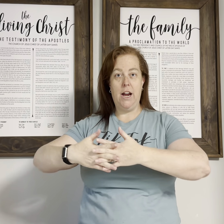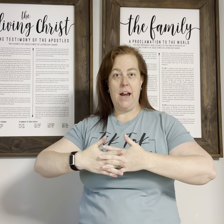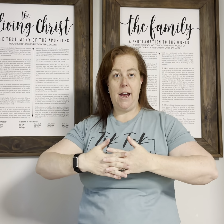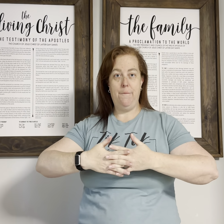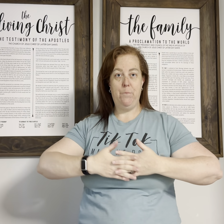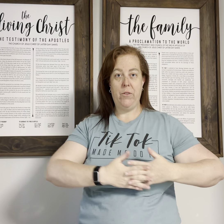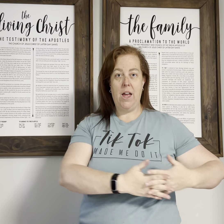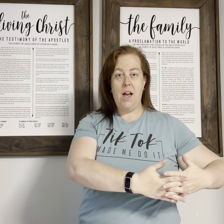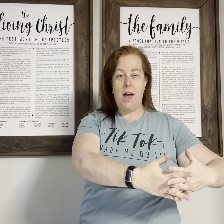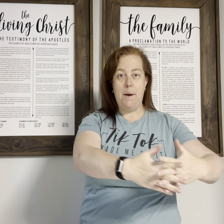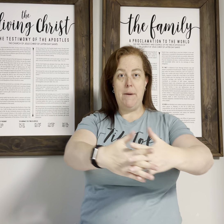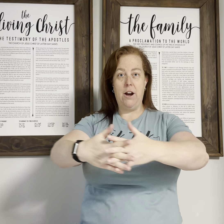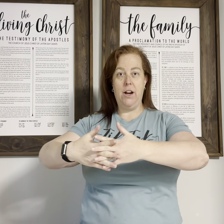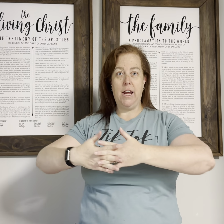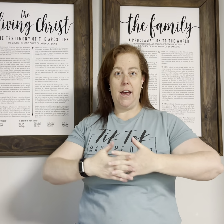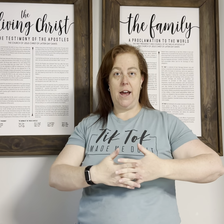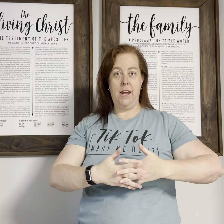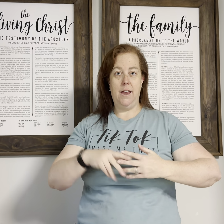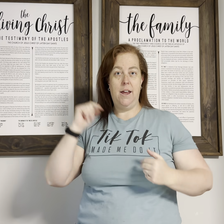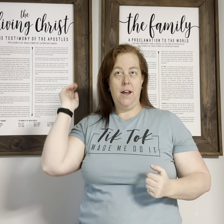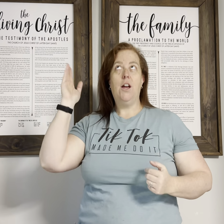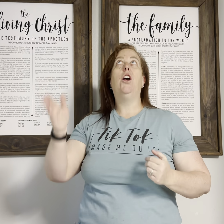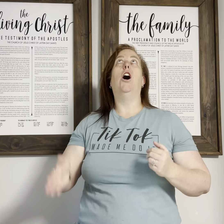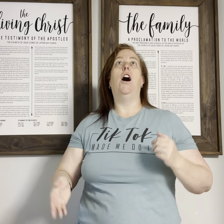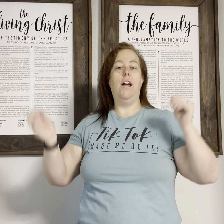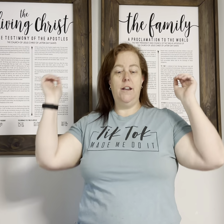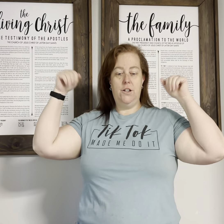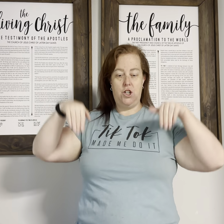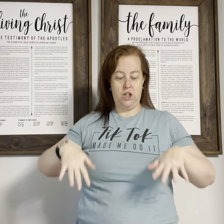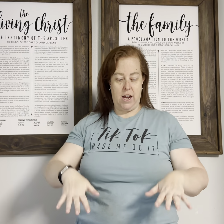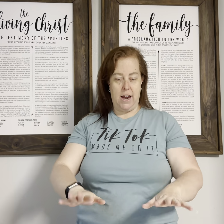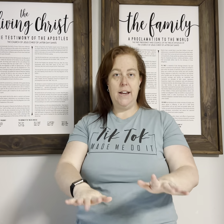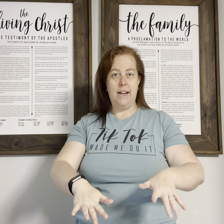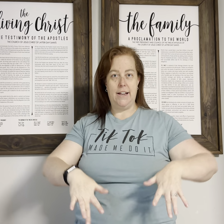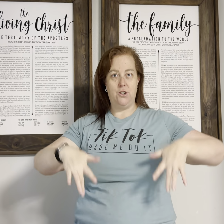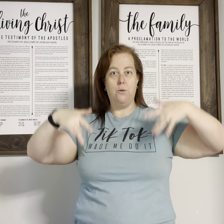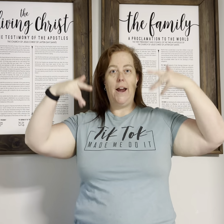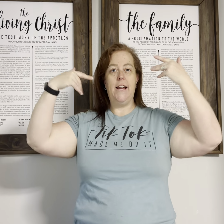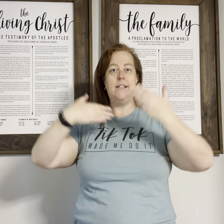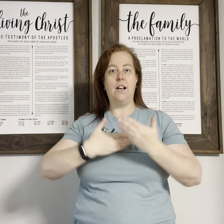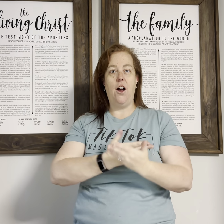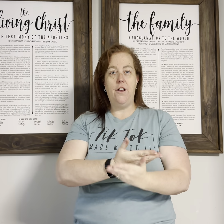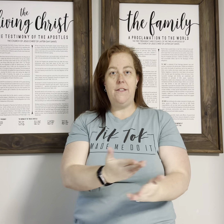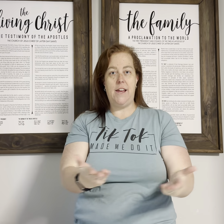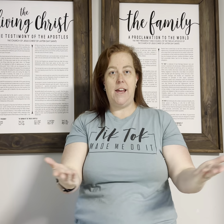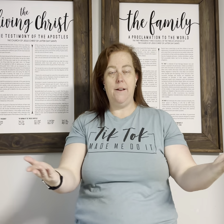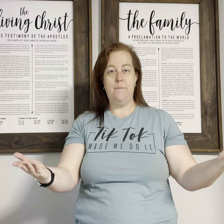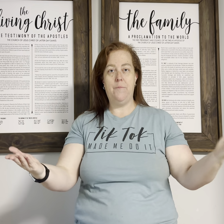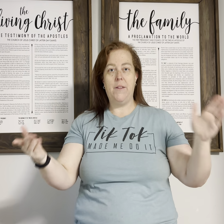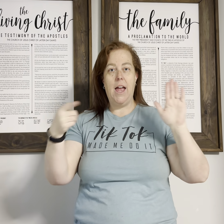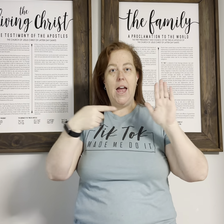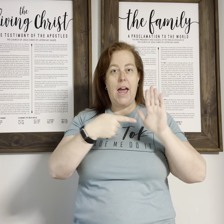America, America, God shed his grace on thee,